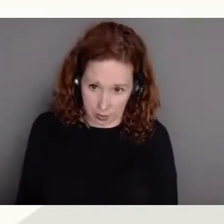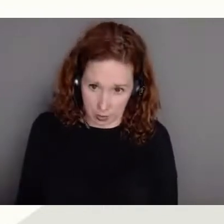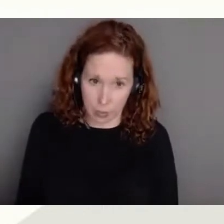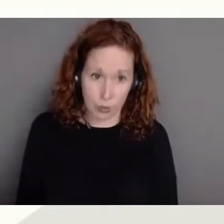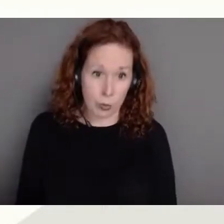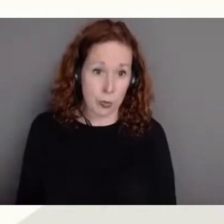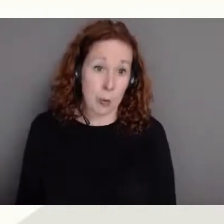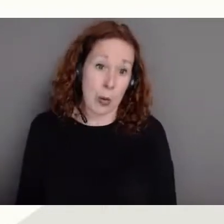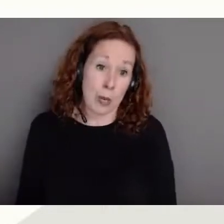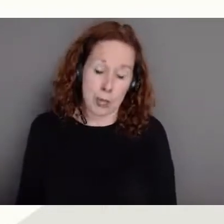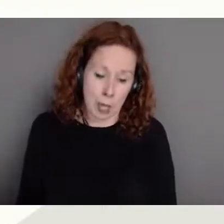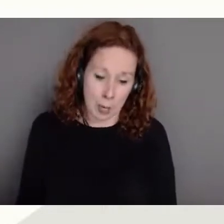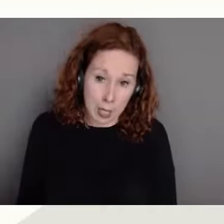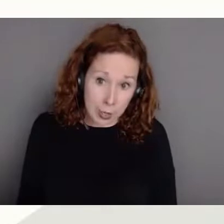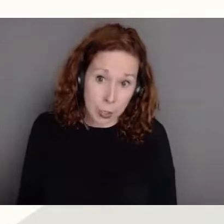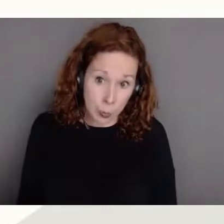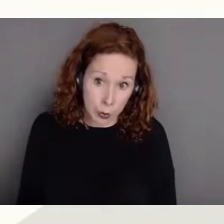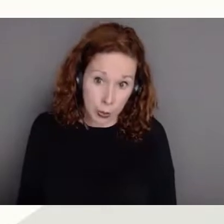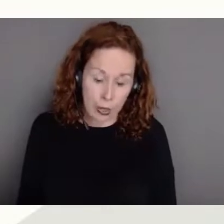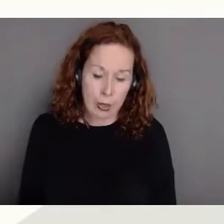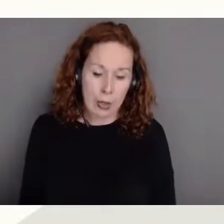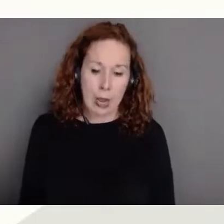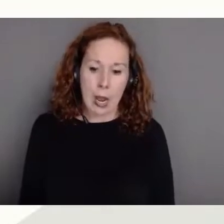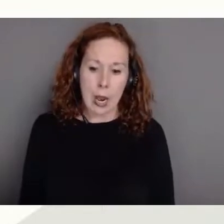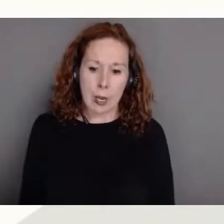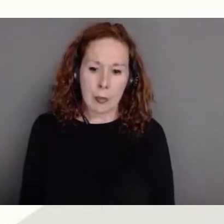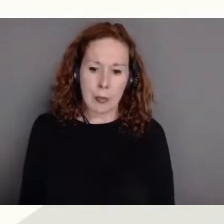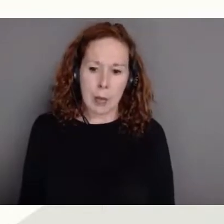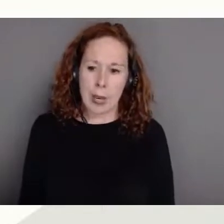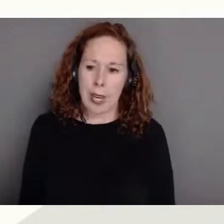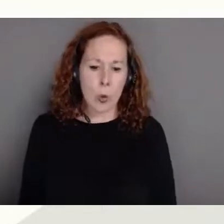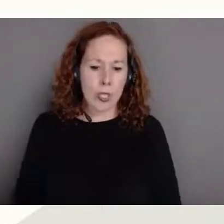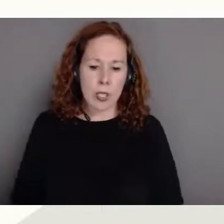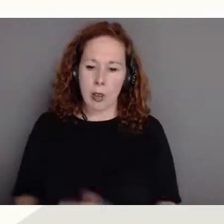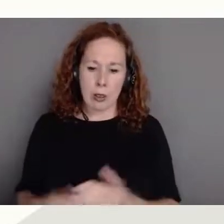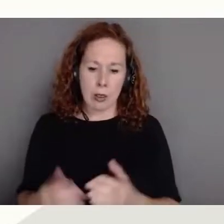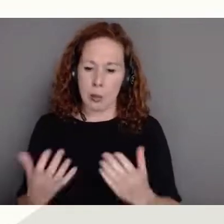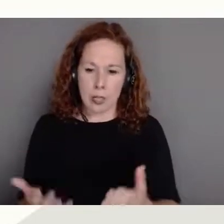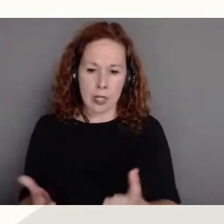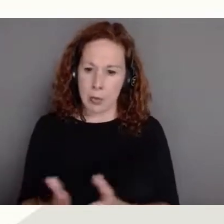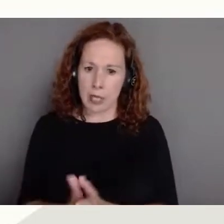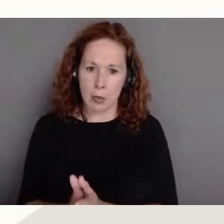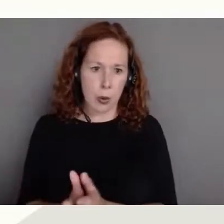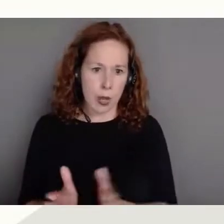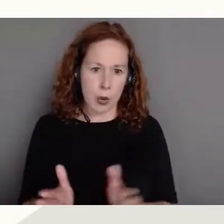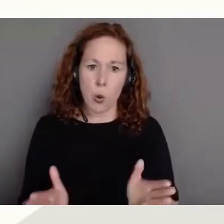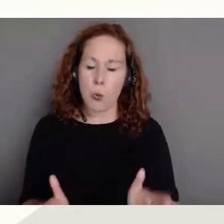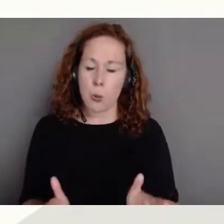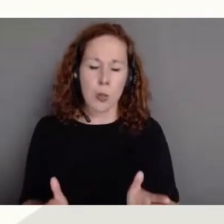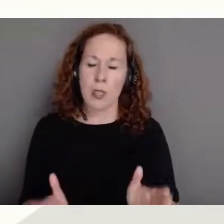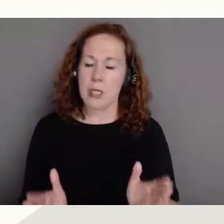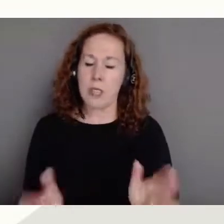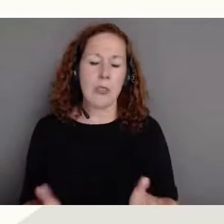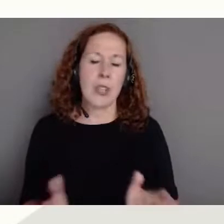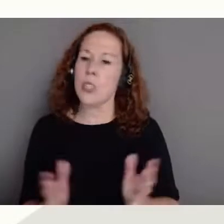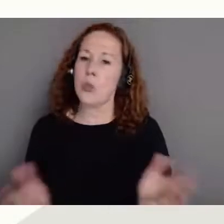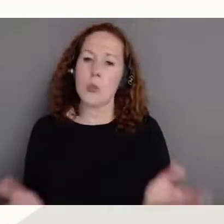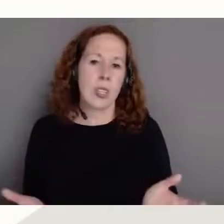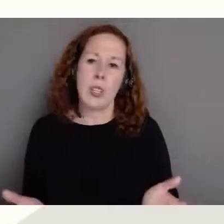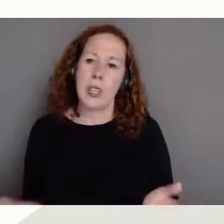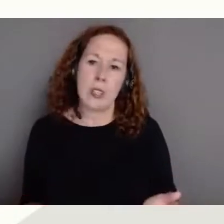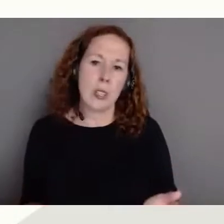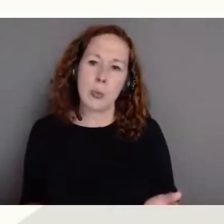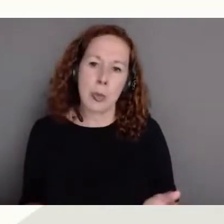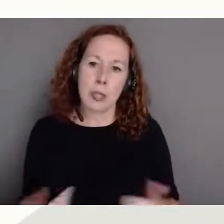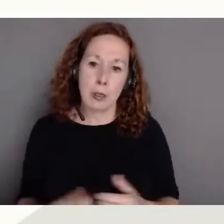wow. to the point of becoming an interpreter. Mhm. But I always said to myself throughout that whole process, even if I